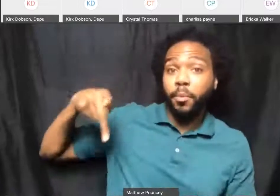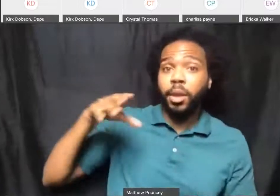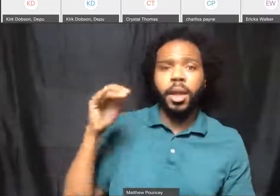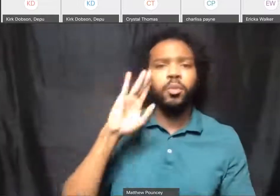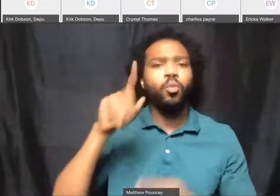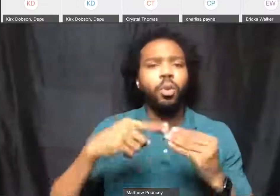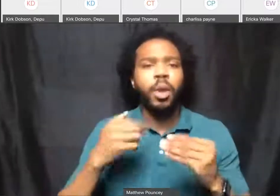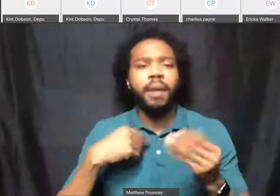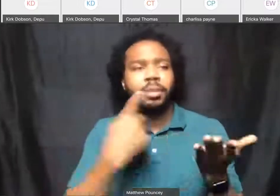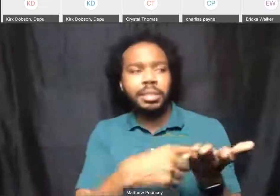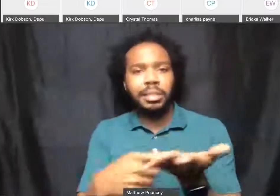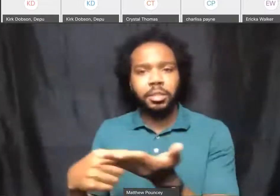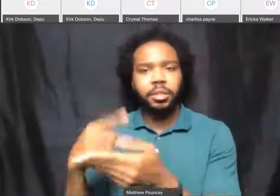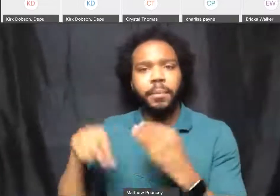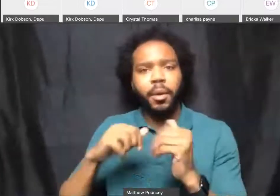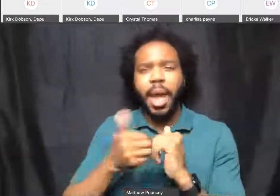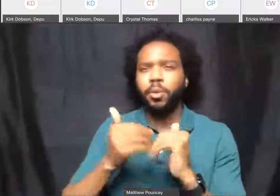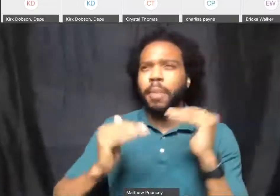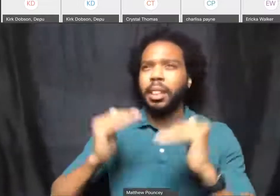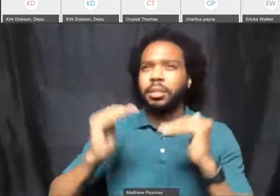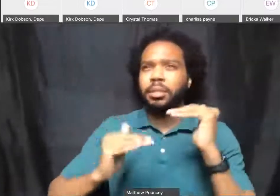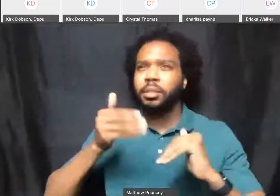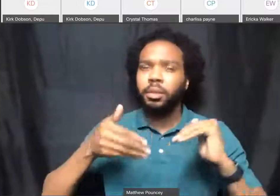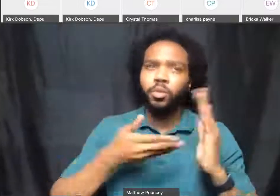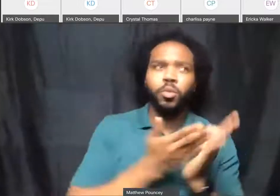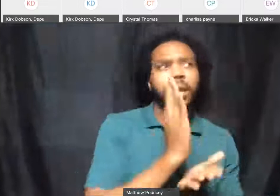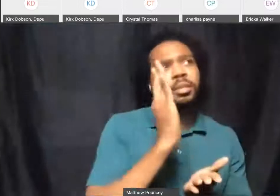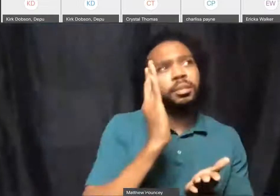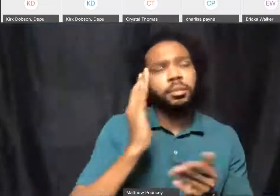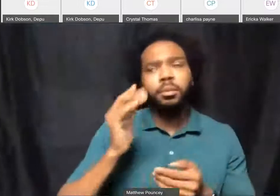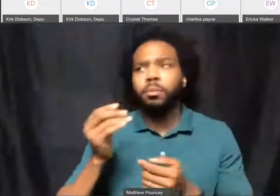about how do we balance protection and rights during COVID-19.